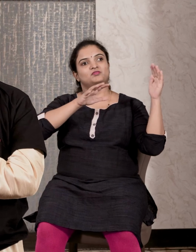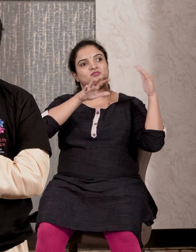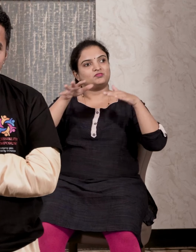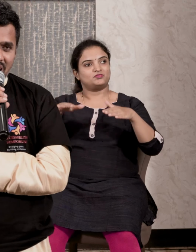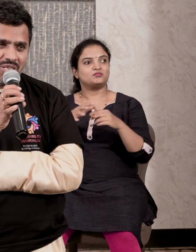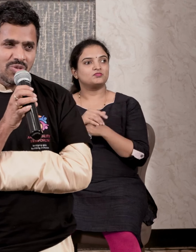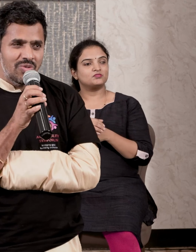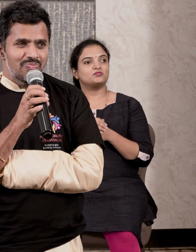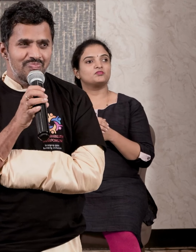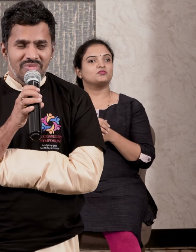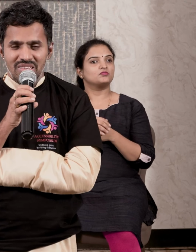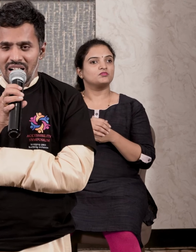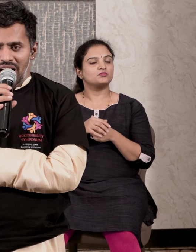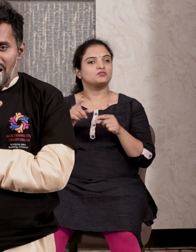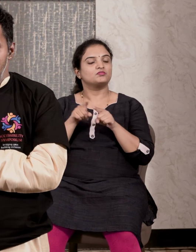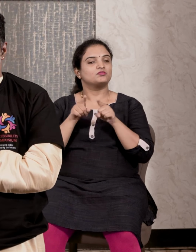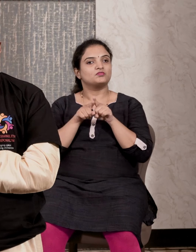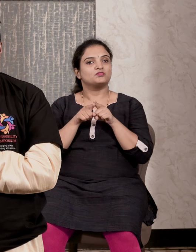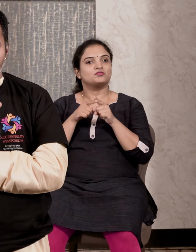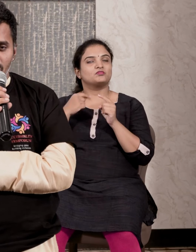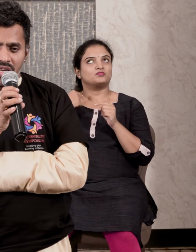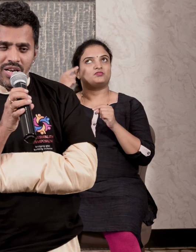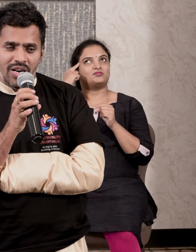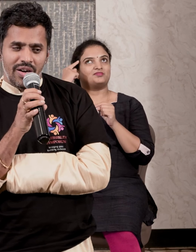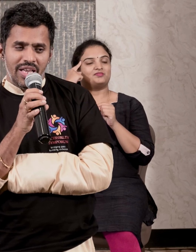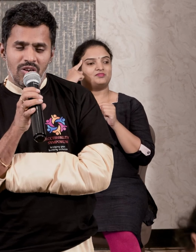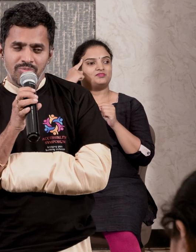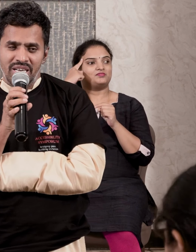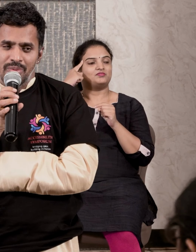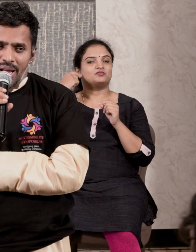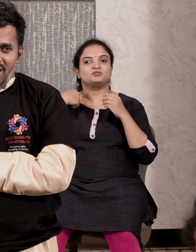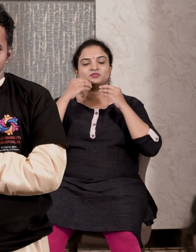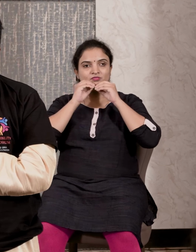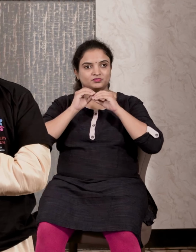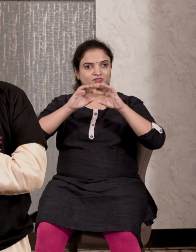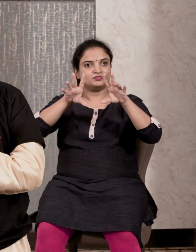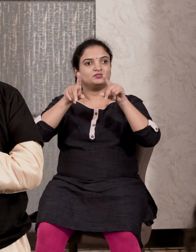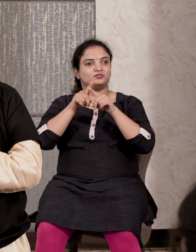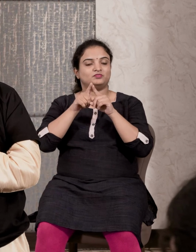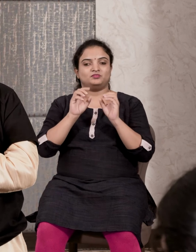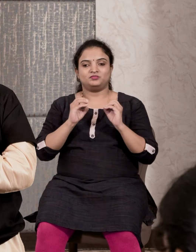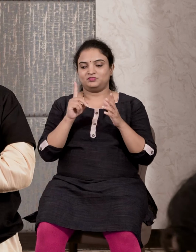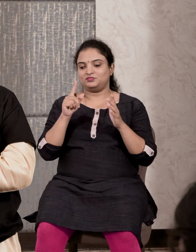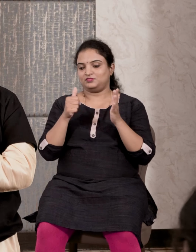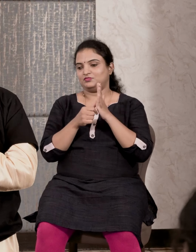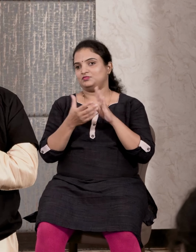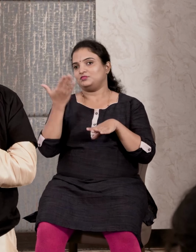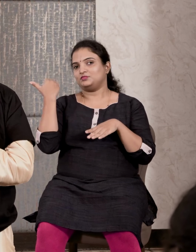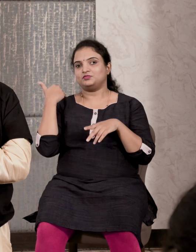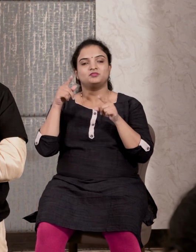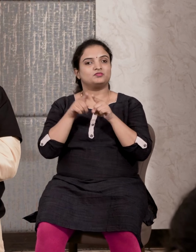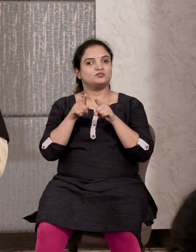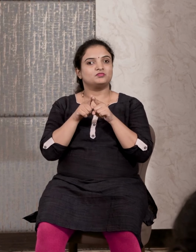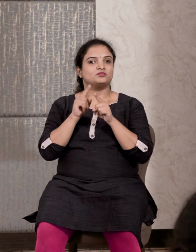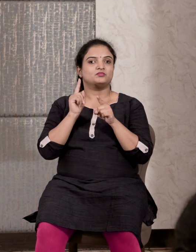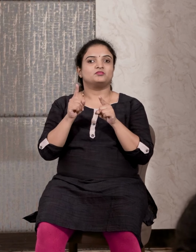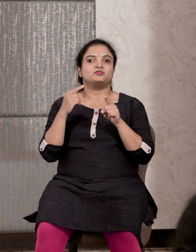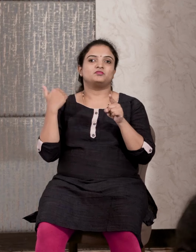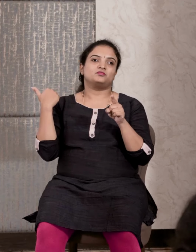here. And that too, I think this whole announcement and planning is started just about a month ago or something. But